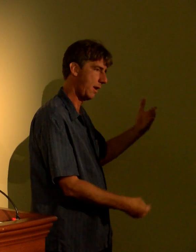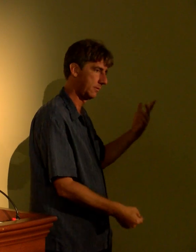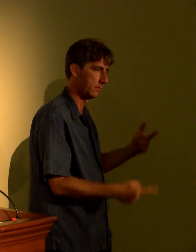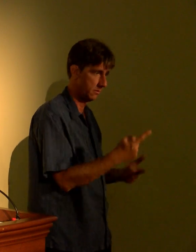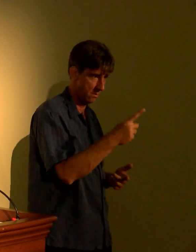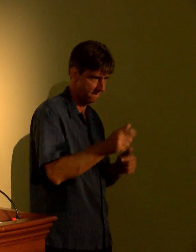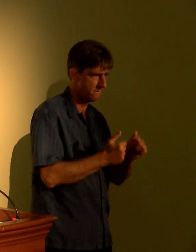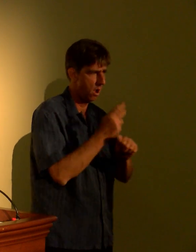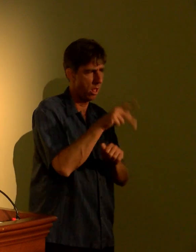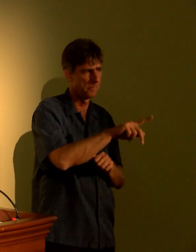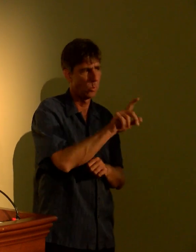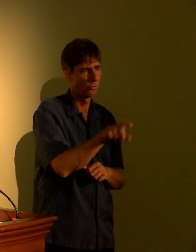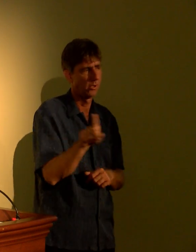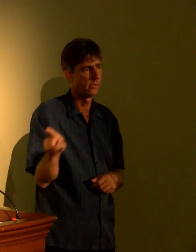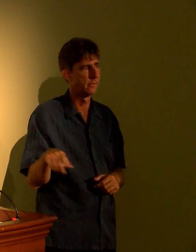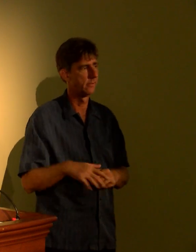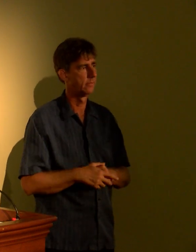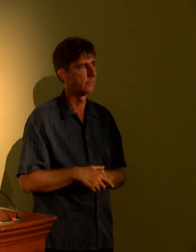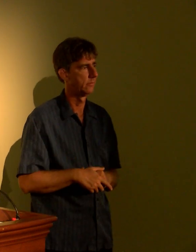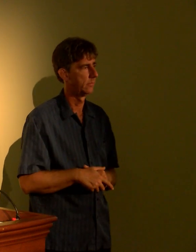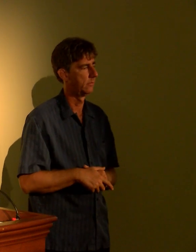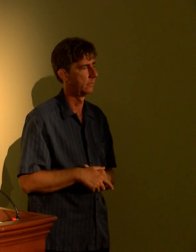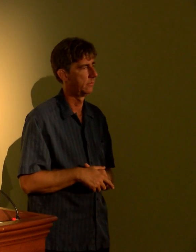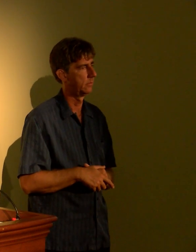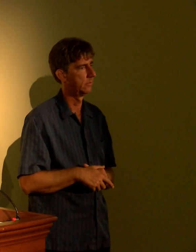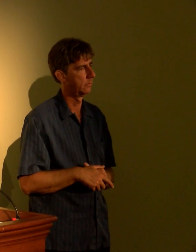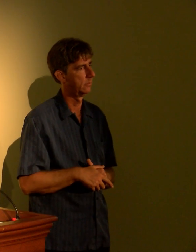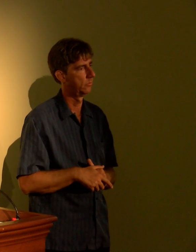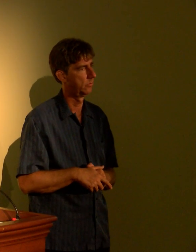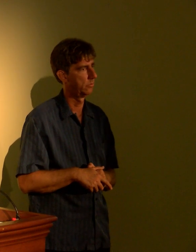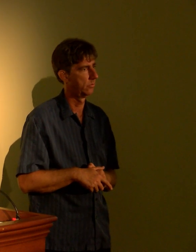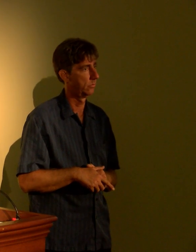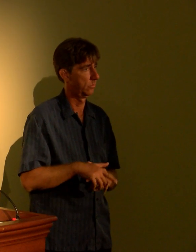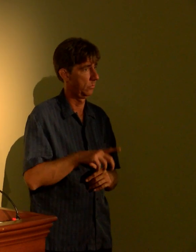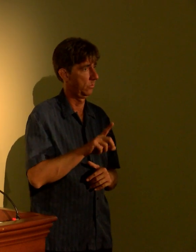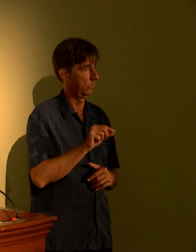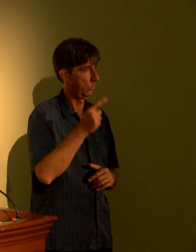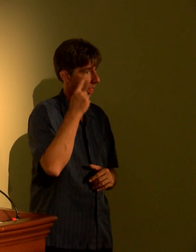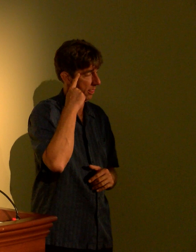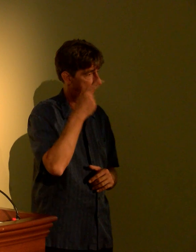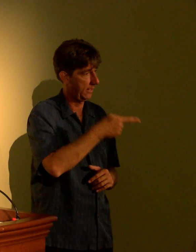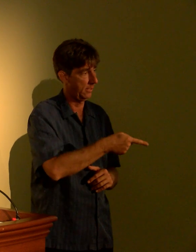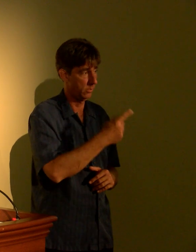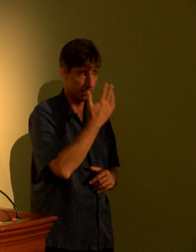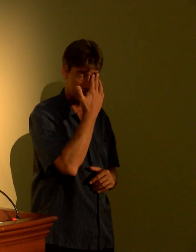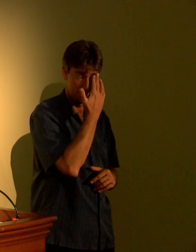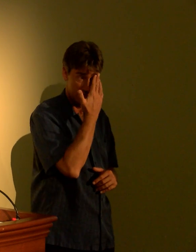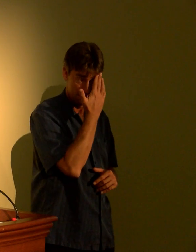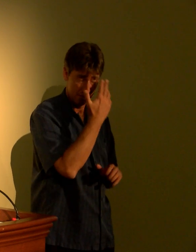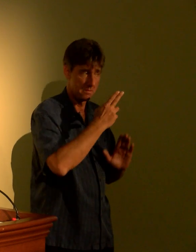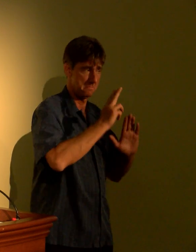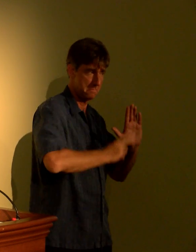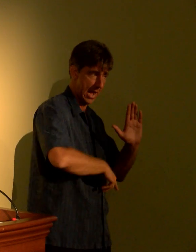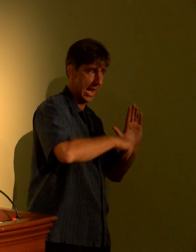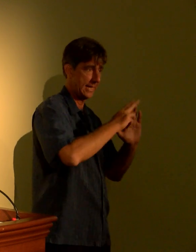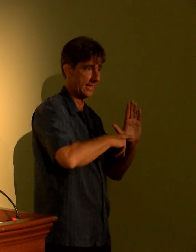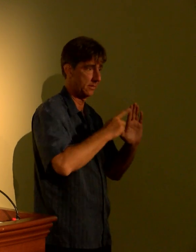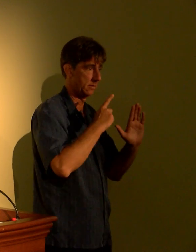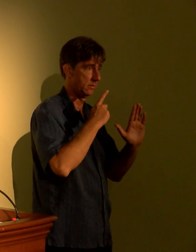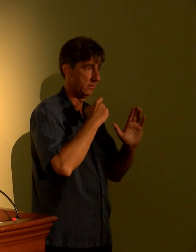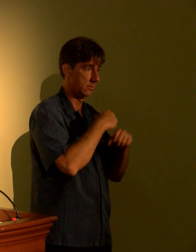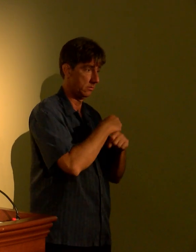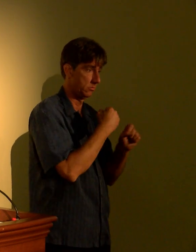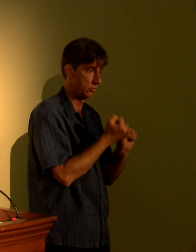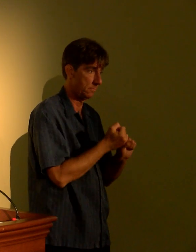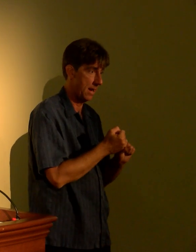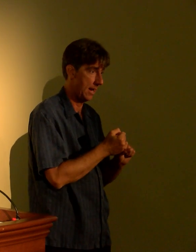question? Sure. So do you think he was painting these paintings to make beautiful paintings, I mean to